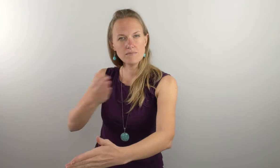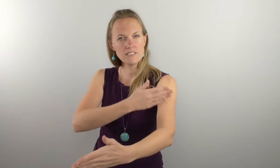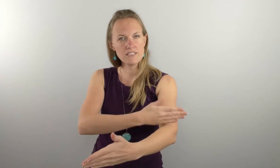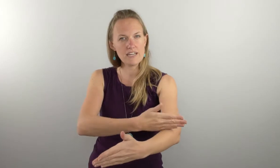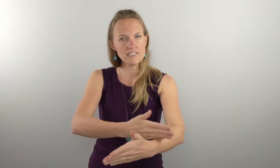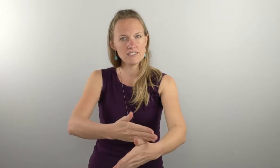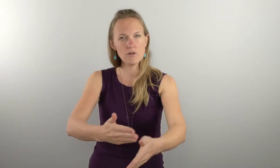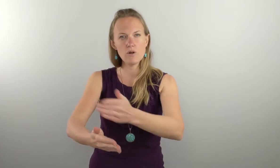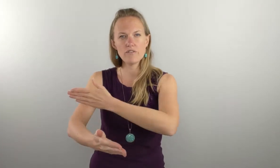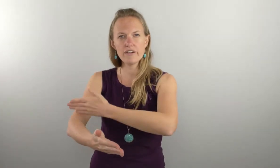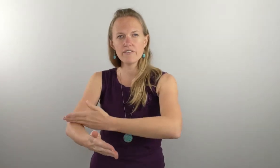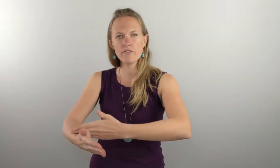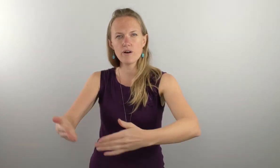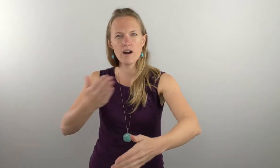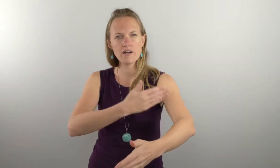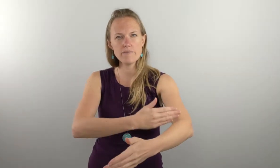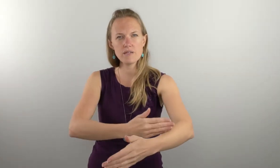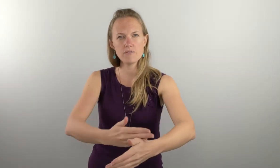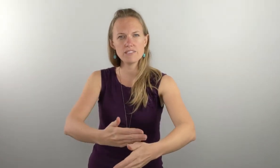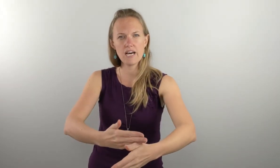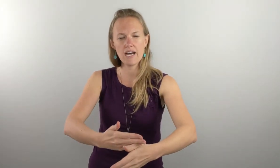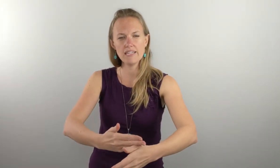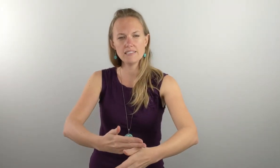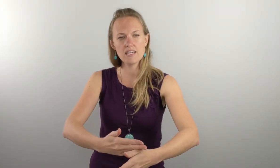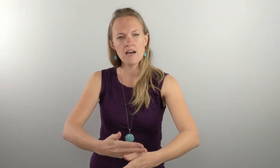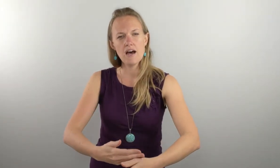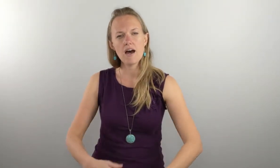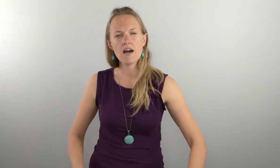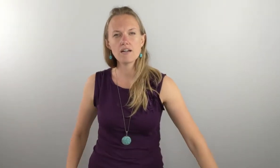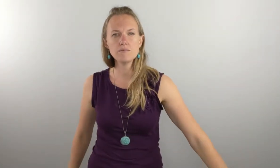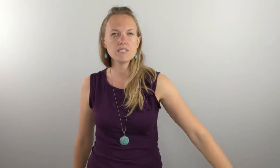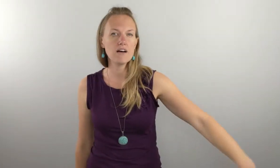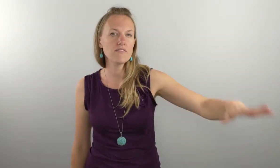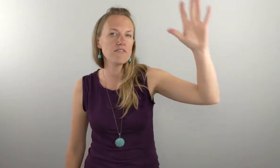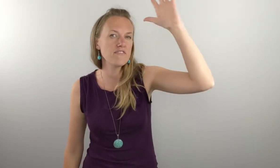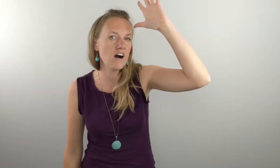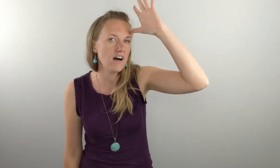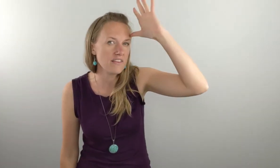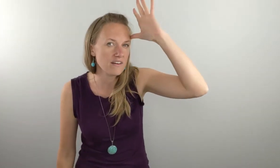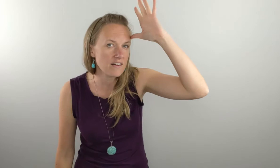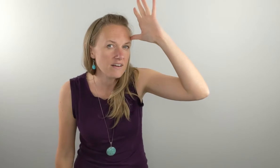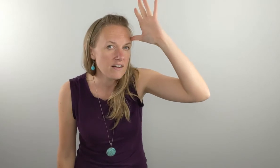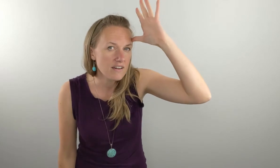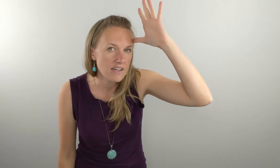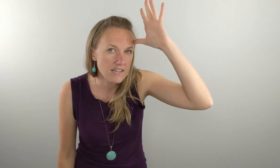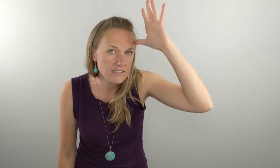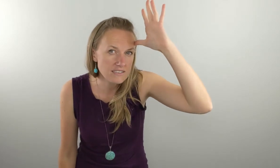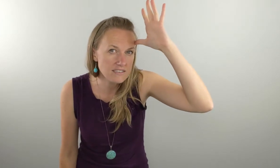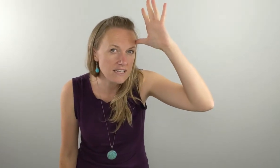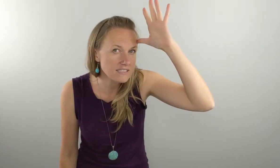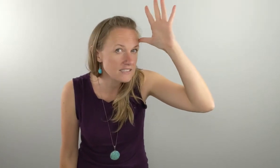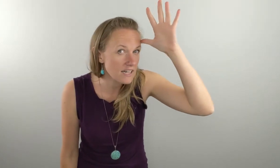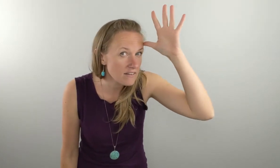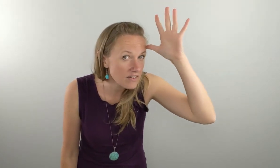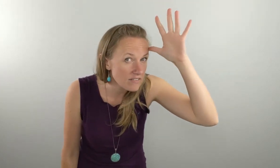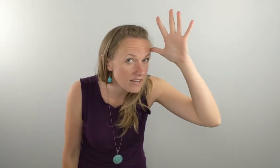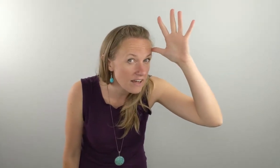arms, you kind of just go over your forearms on both sides. Arms of the Father. Okay, so that's kind of, you have your